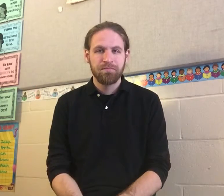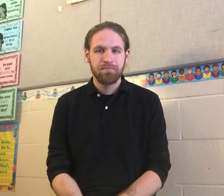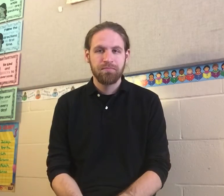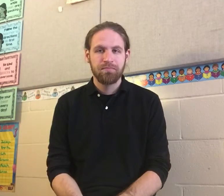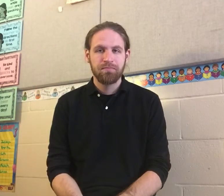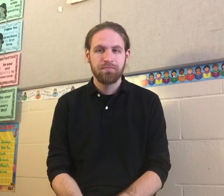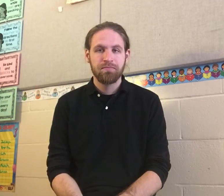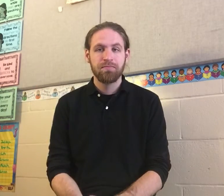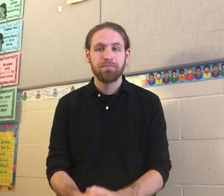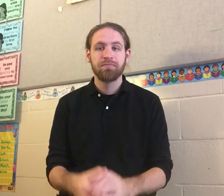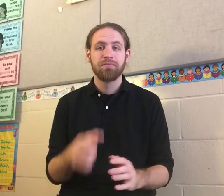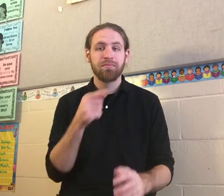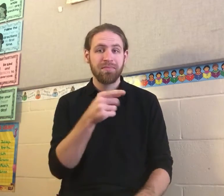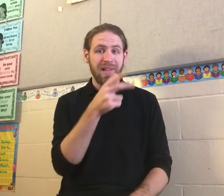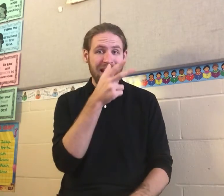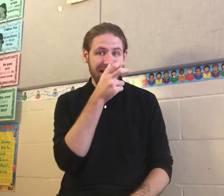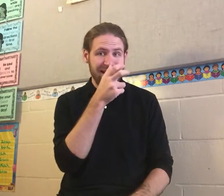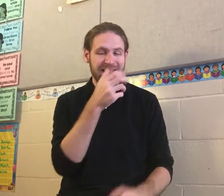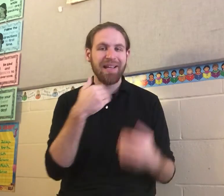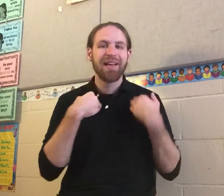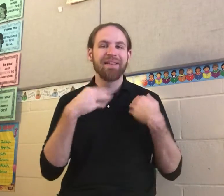An insect will have 6 legs.